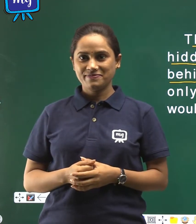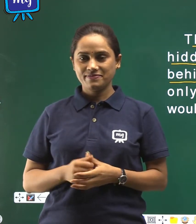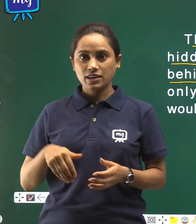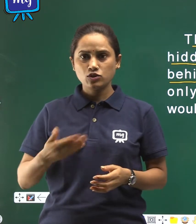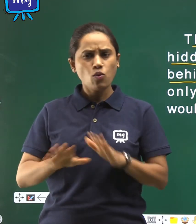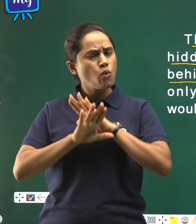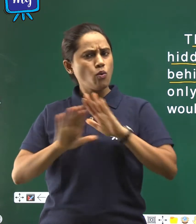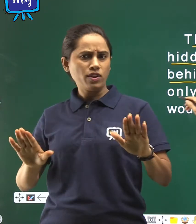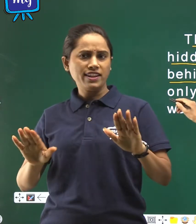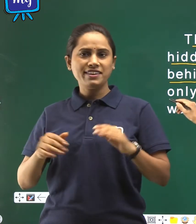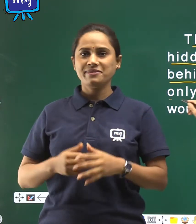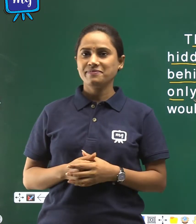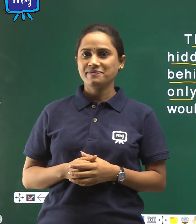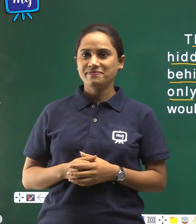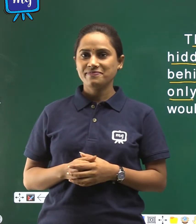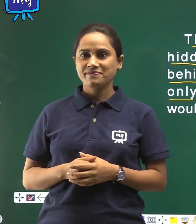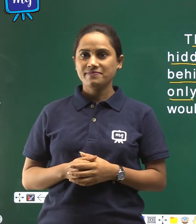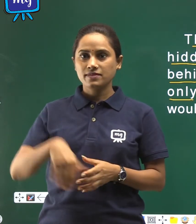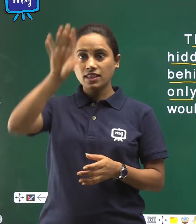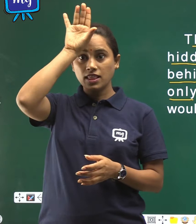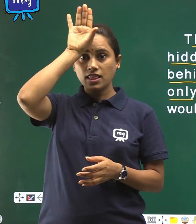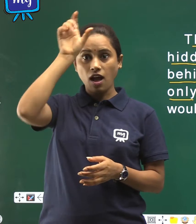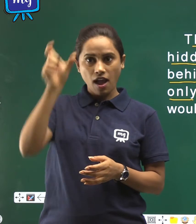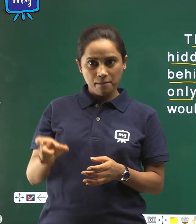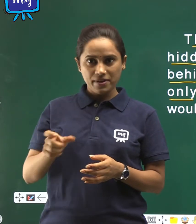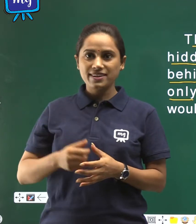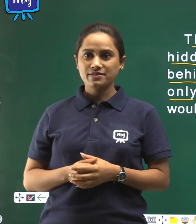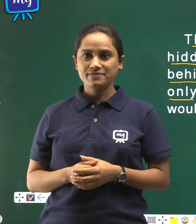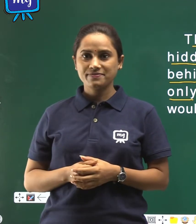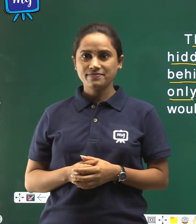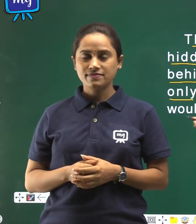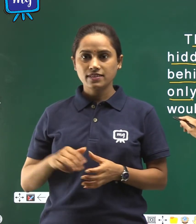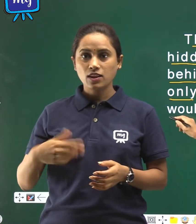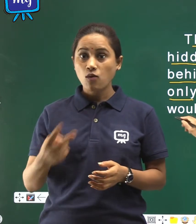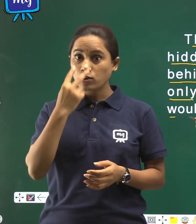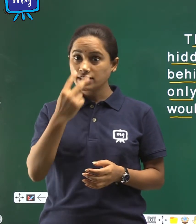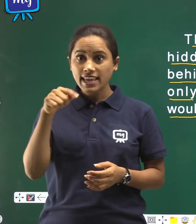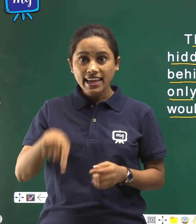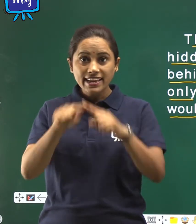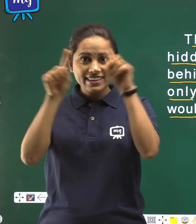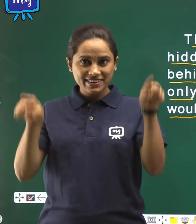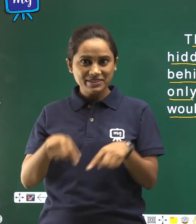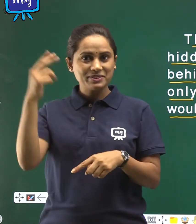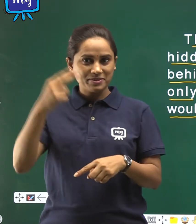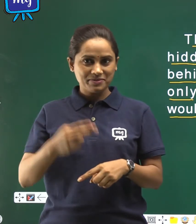so only the emperor would see it.